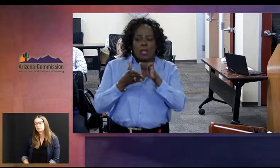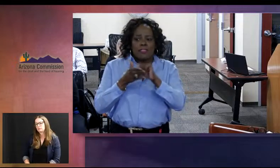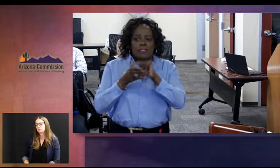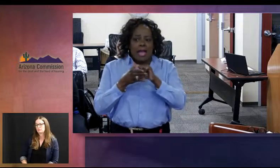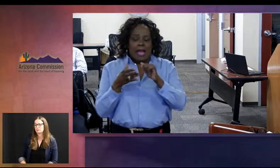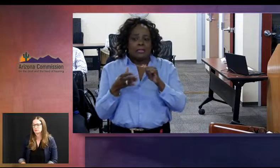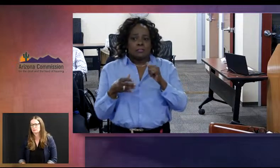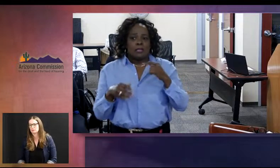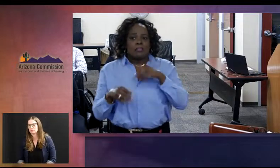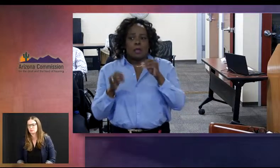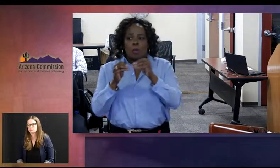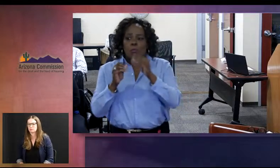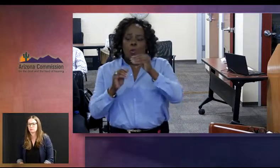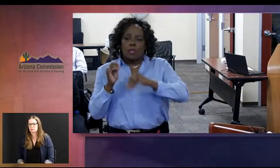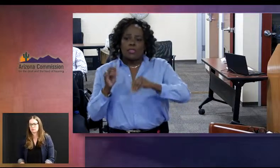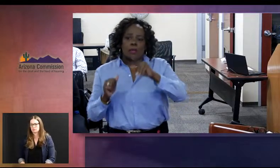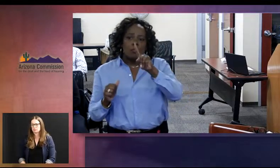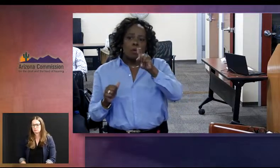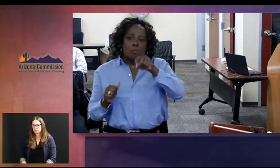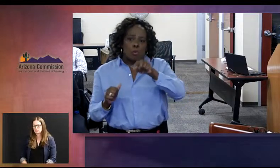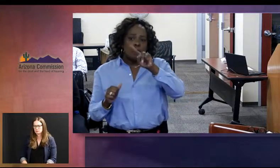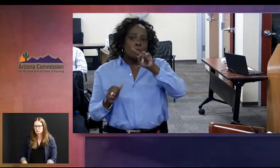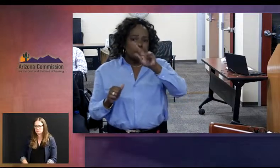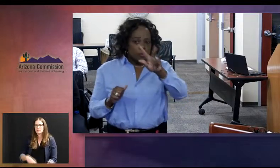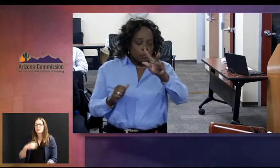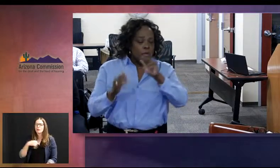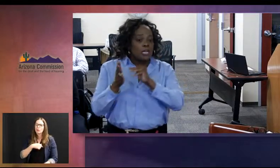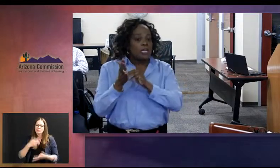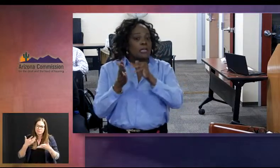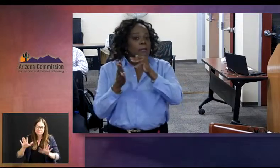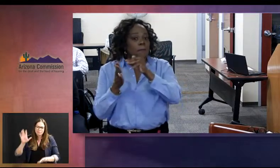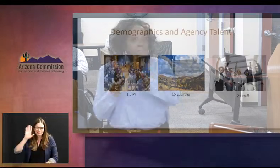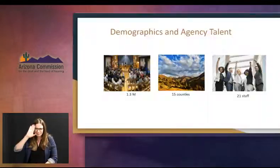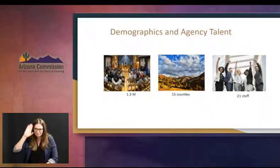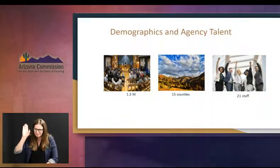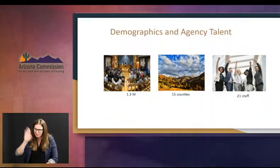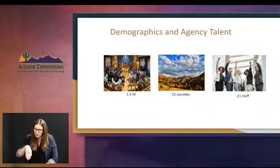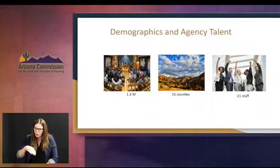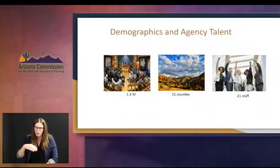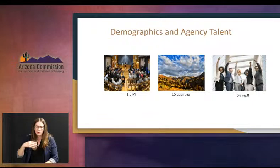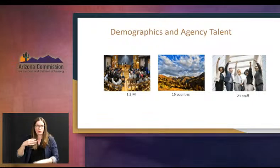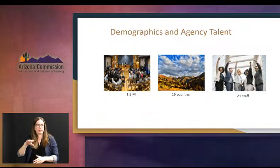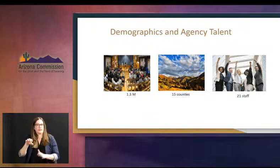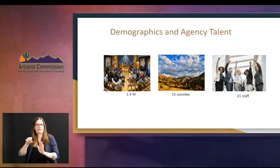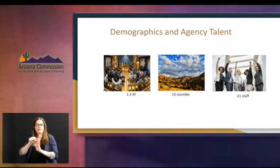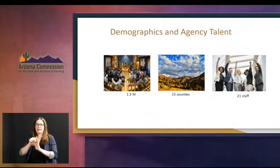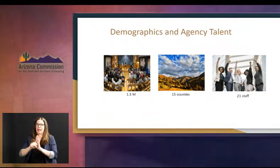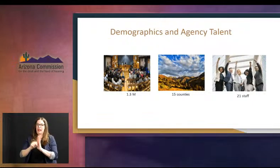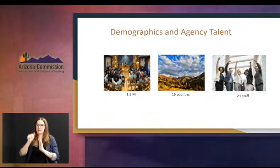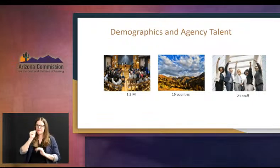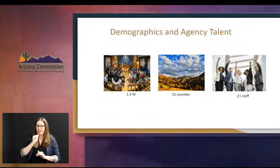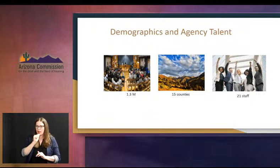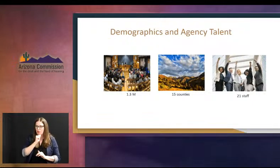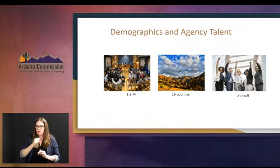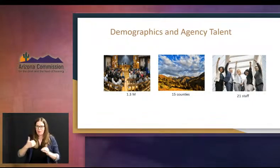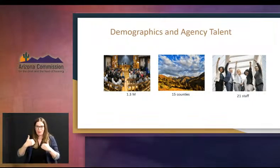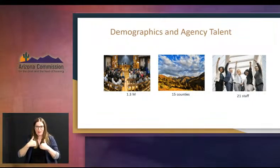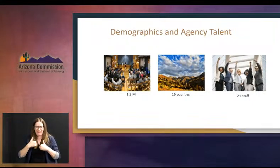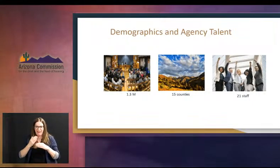We currently serve, and there are more than 1.3 million